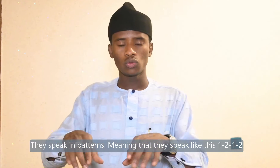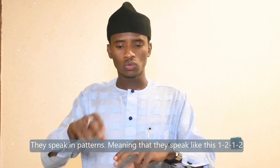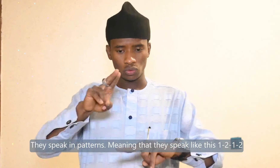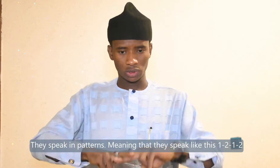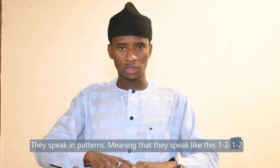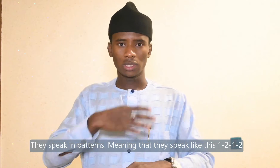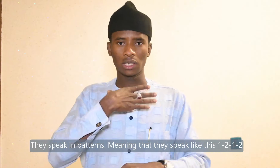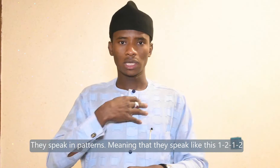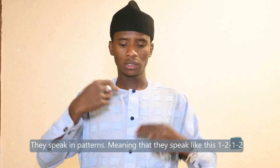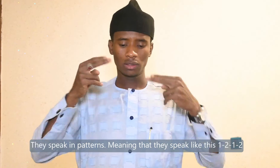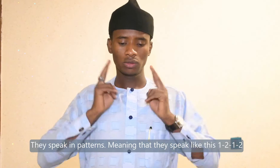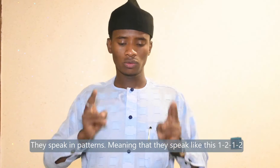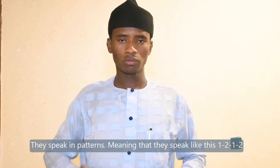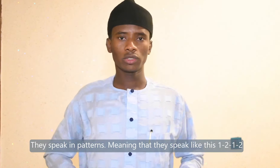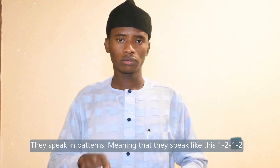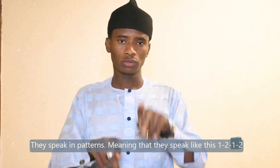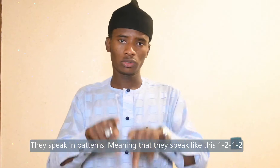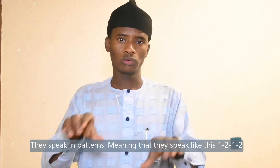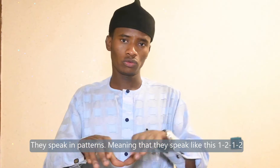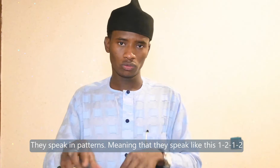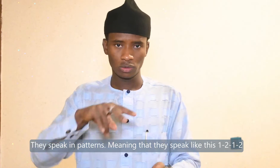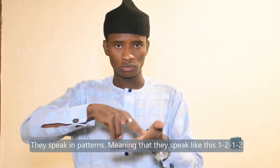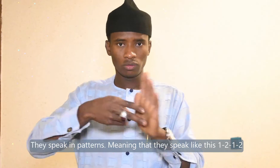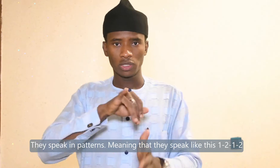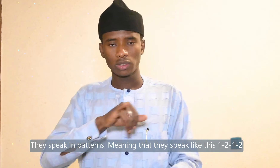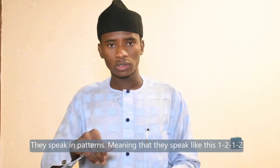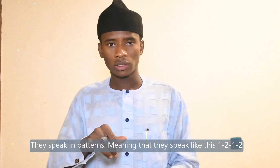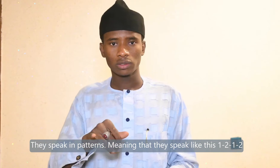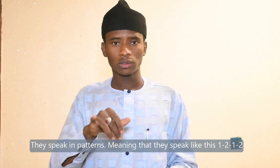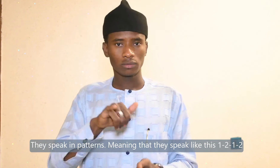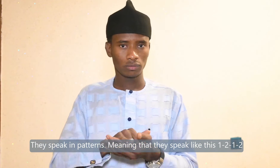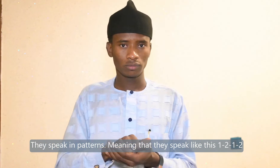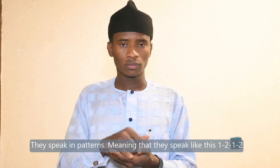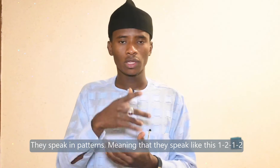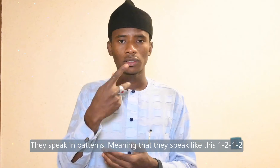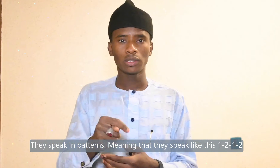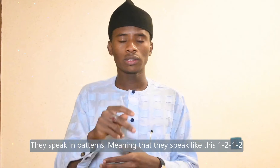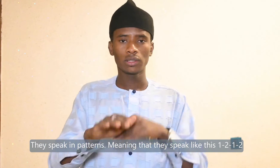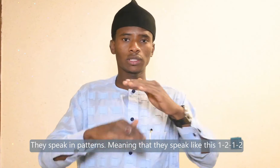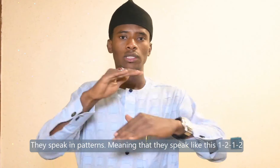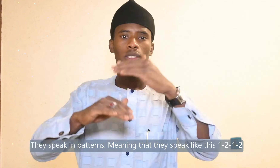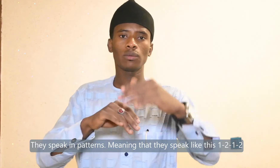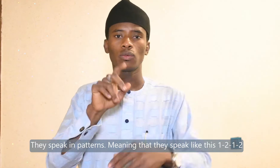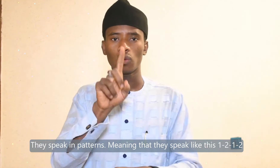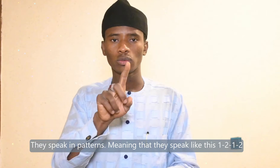in pattern, meaning that they speak like 1, 2,